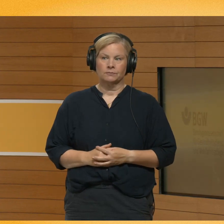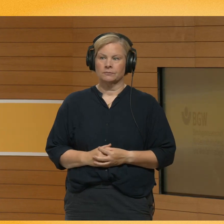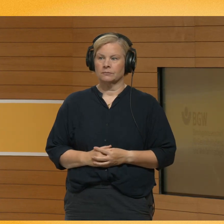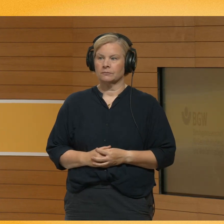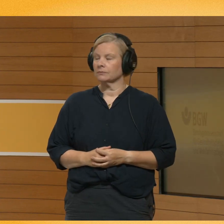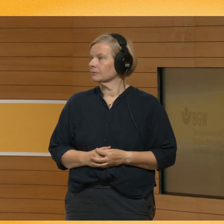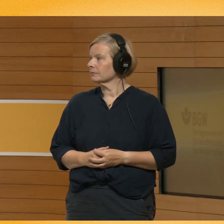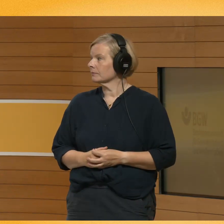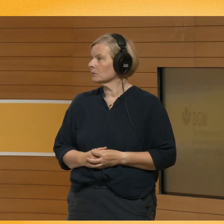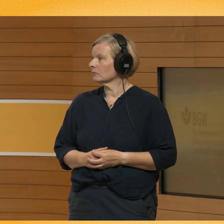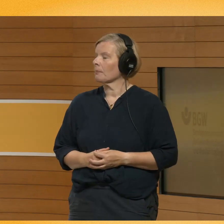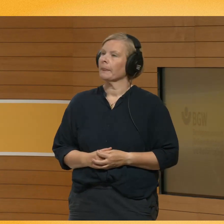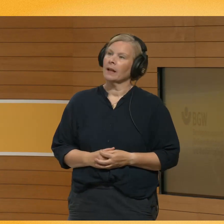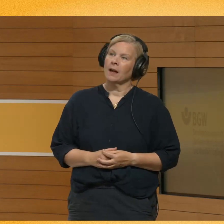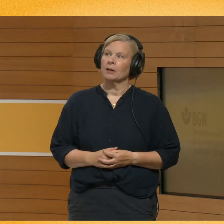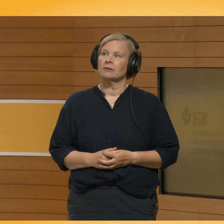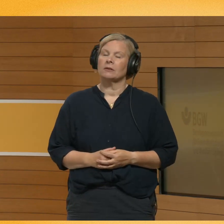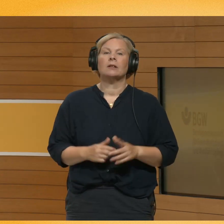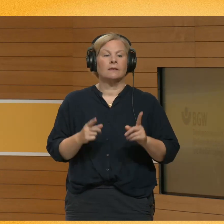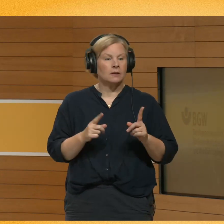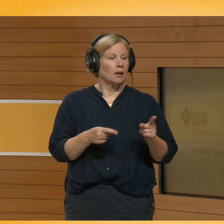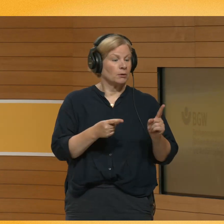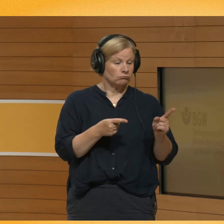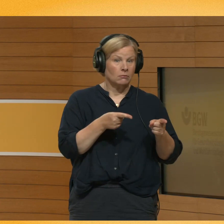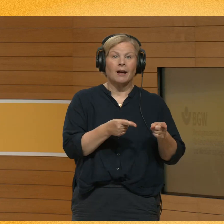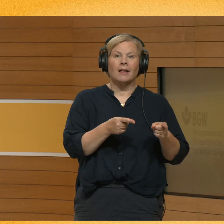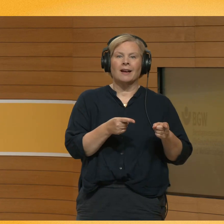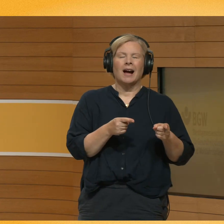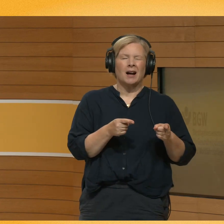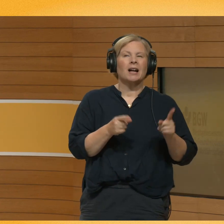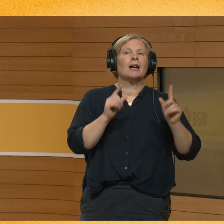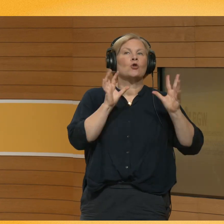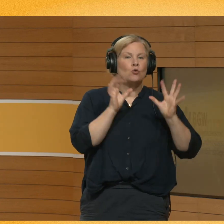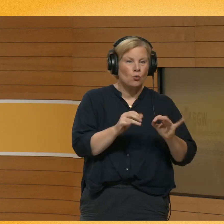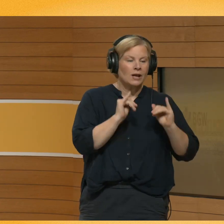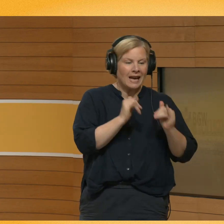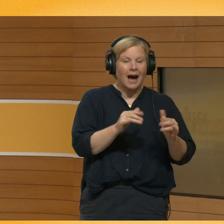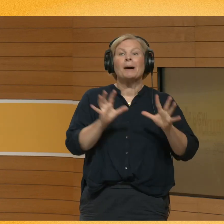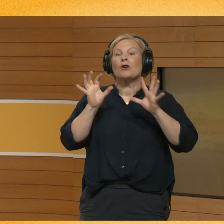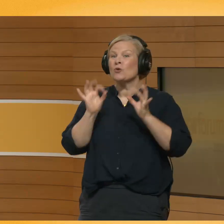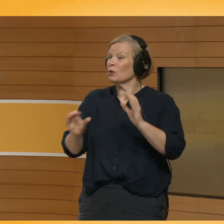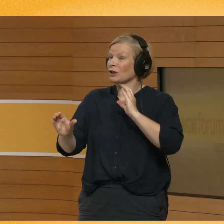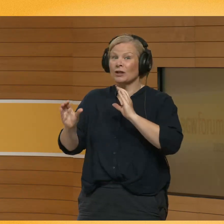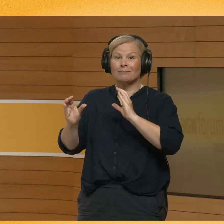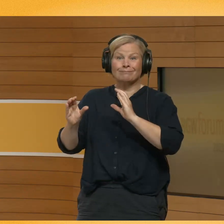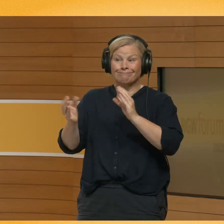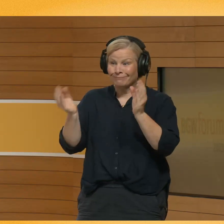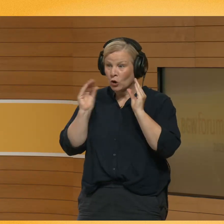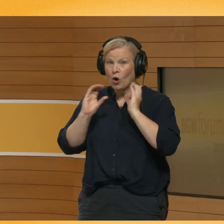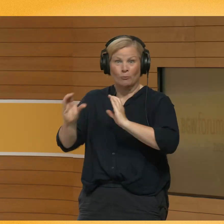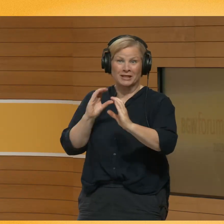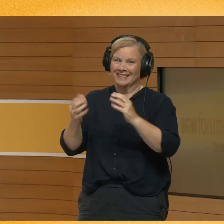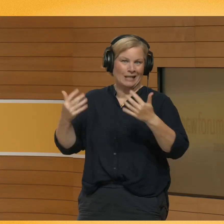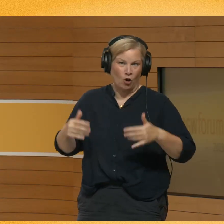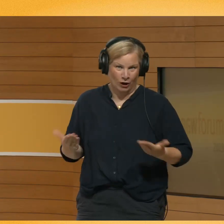communicated well, never mind to an external audience, but within ourselves. I think we're